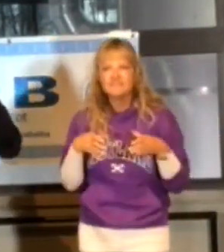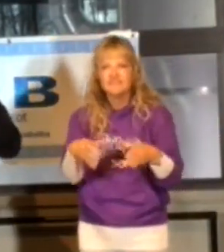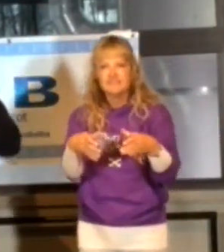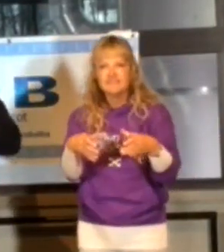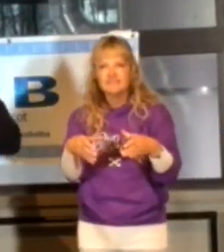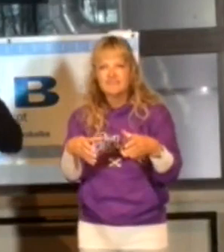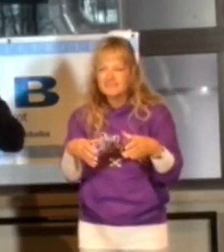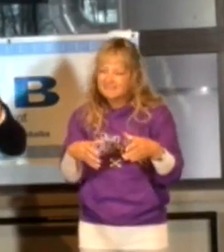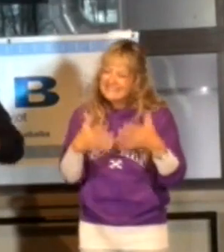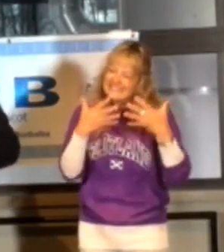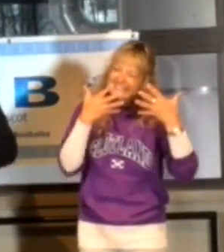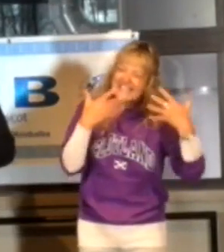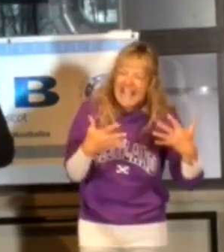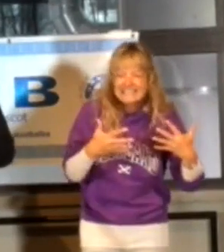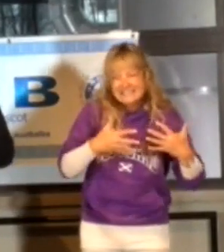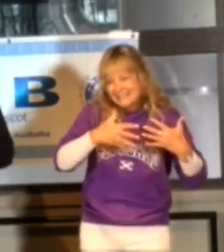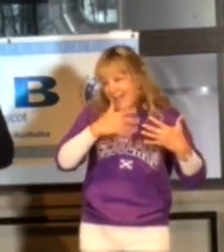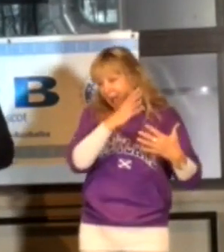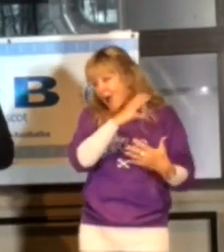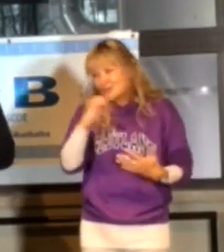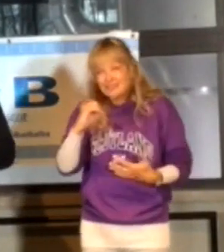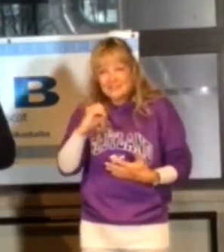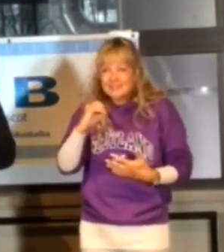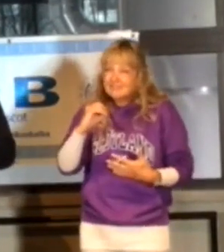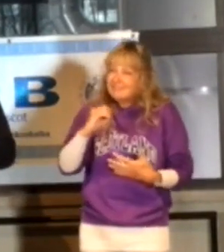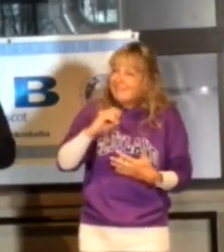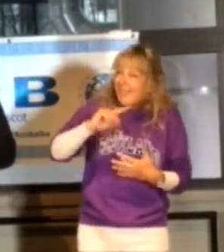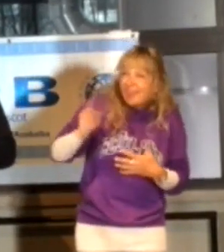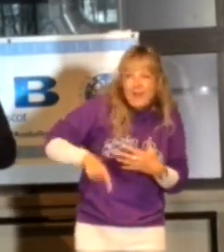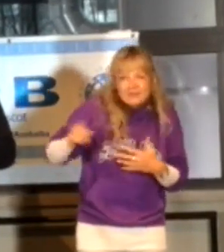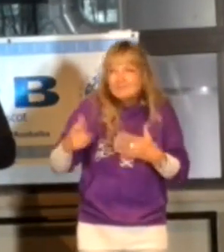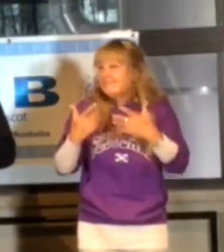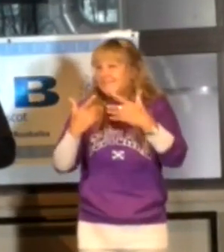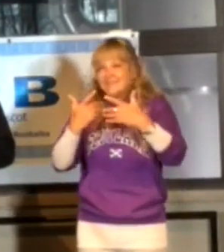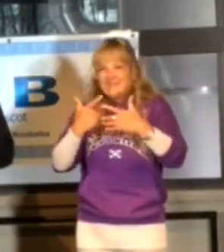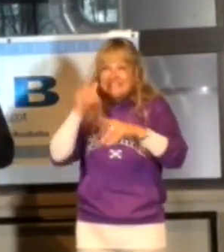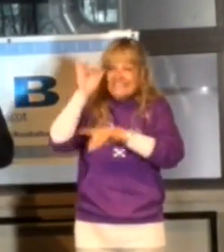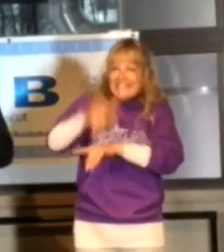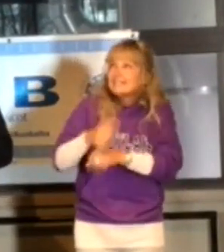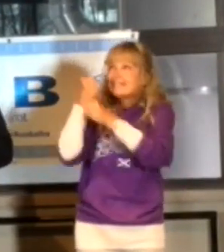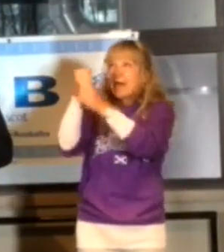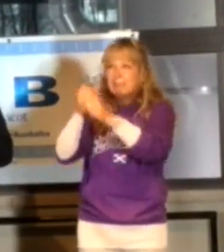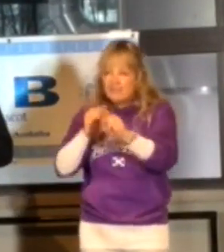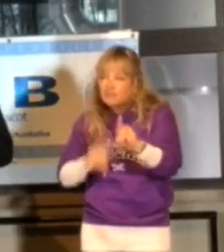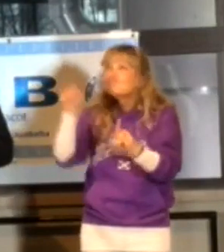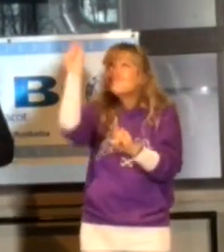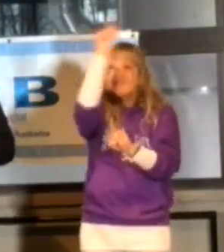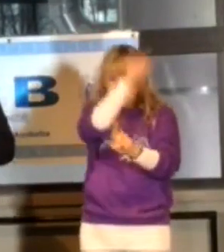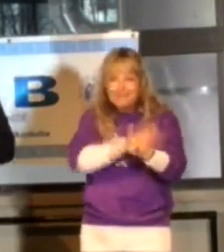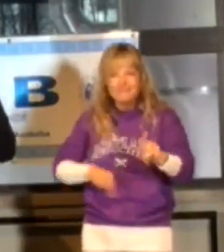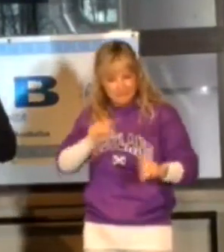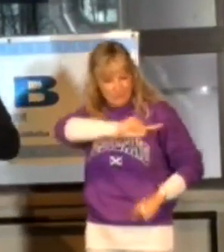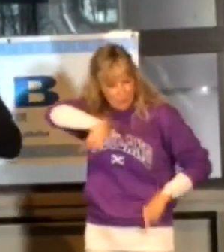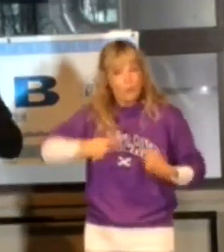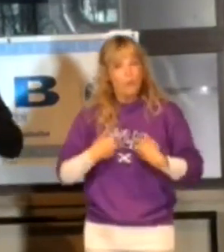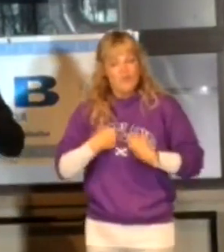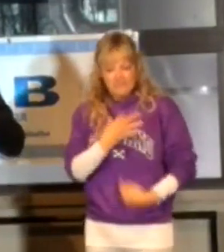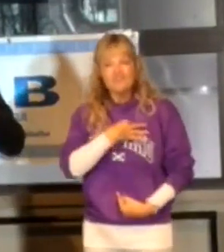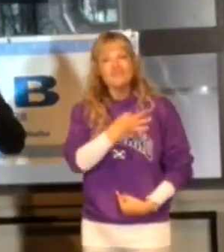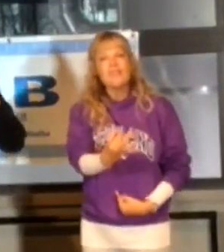tens of hundreds of Yes campaigns up and down the country, we represent the